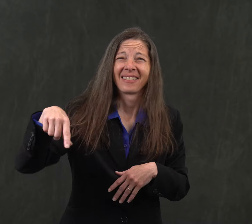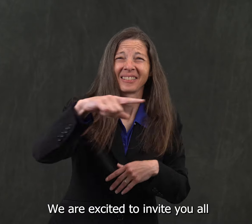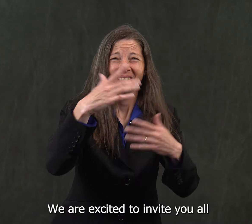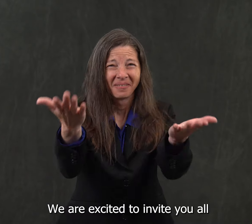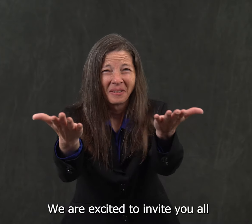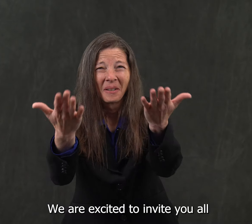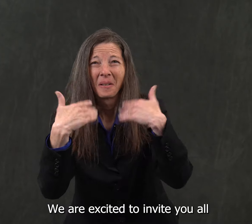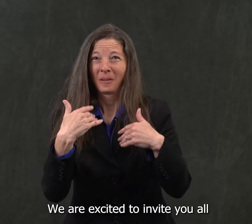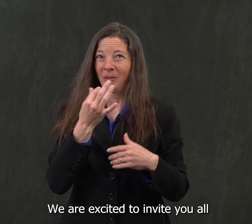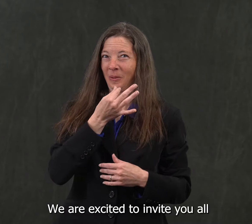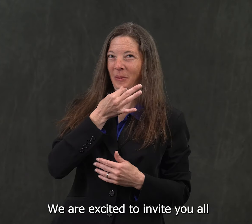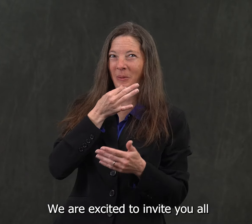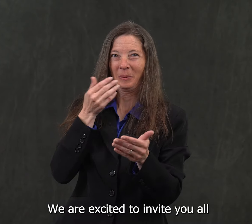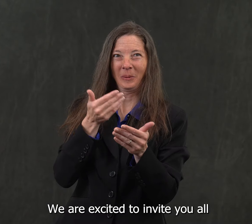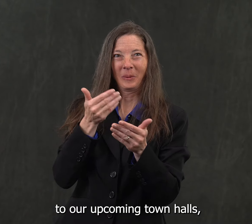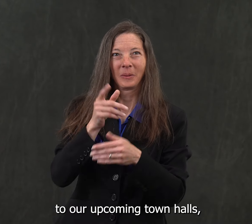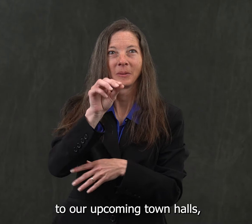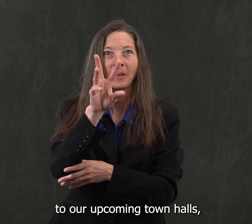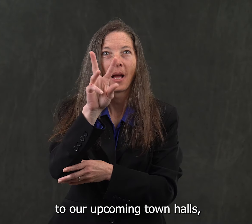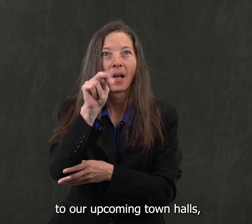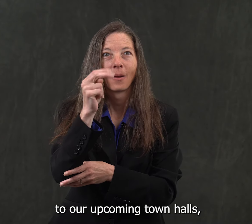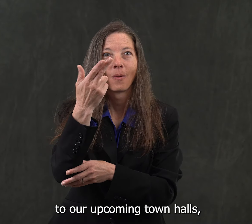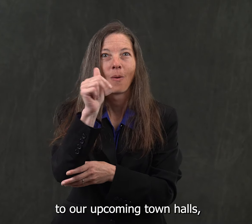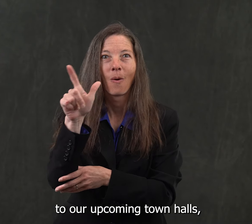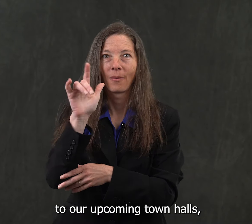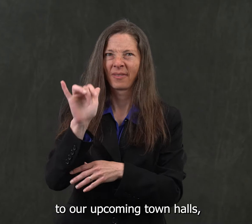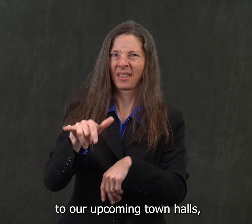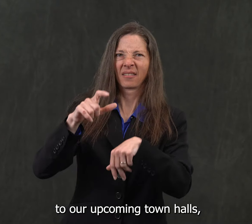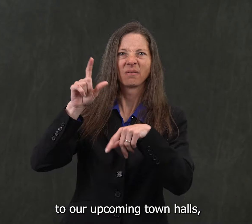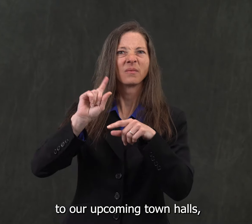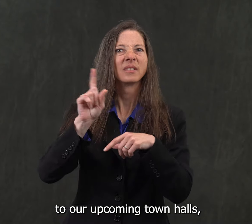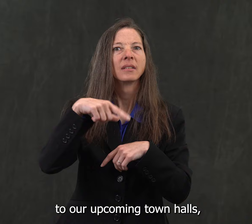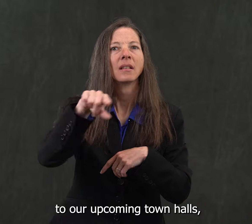We are excited to invite you all to our upcoming town halls,